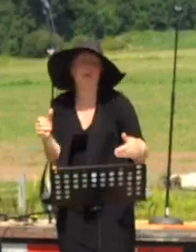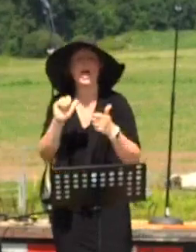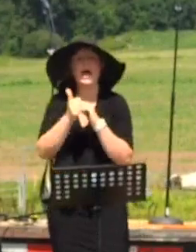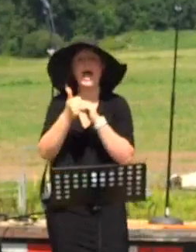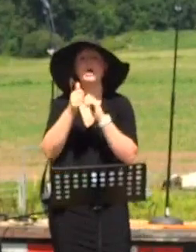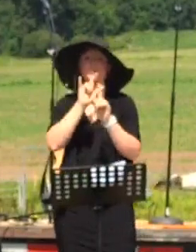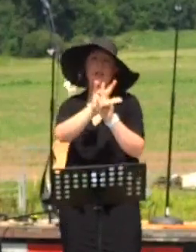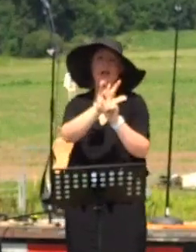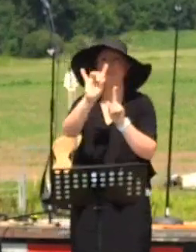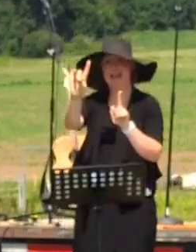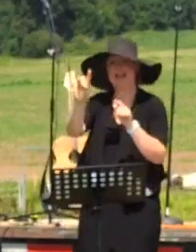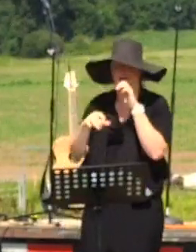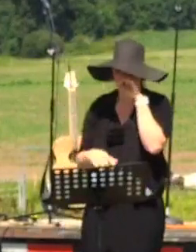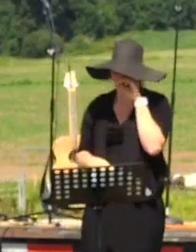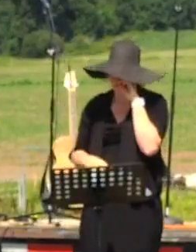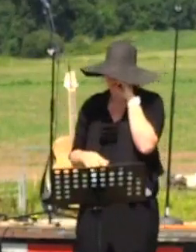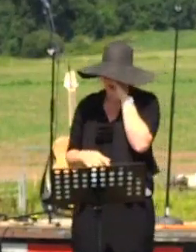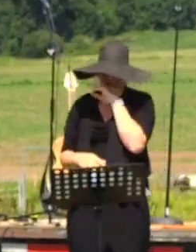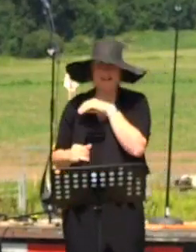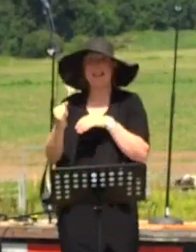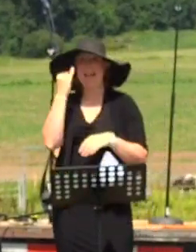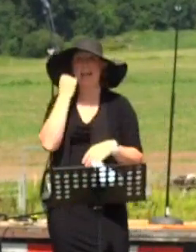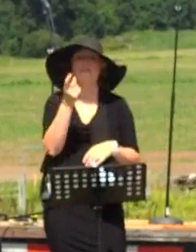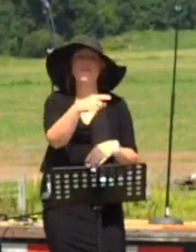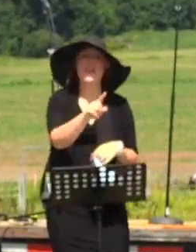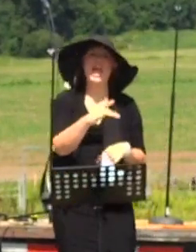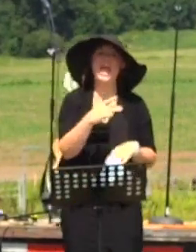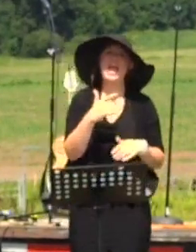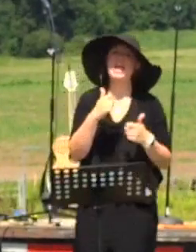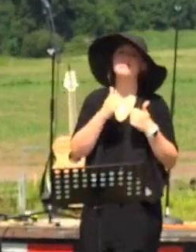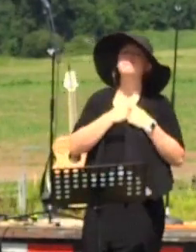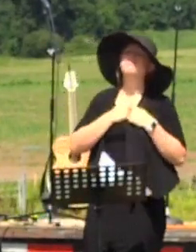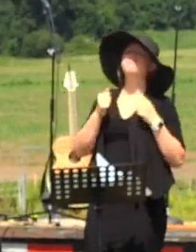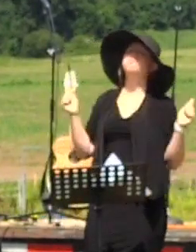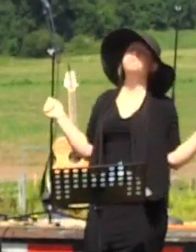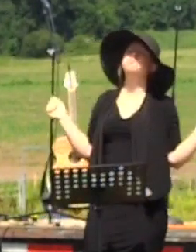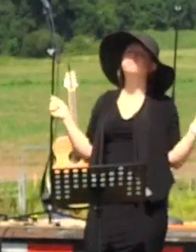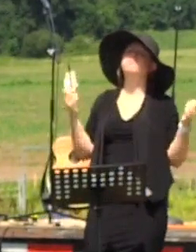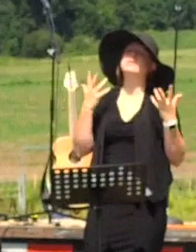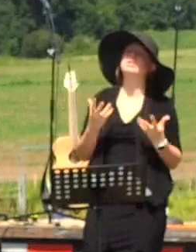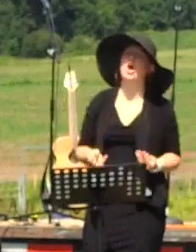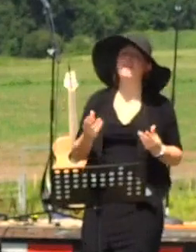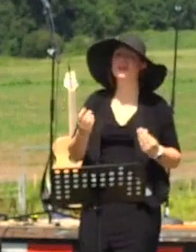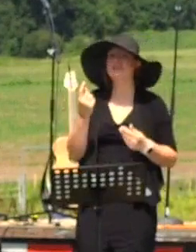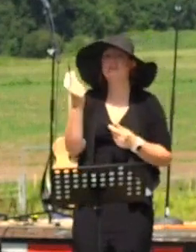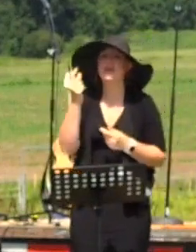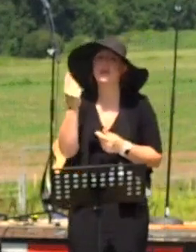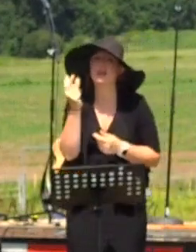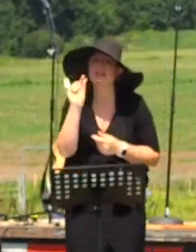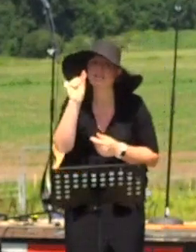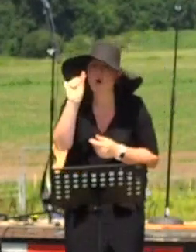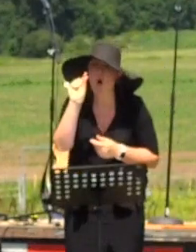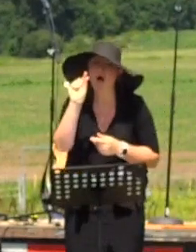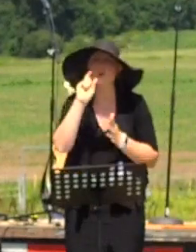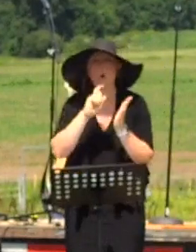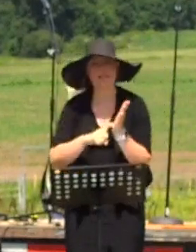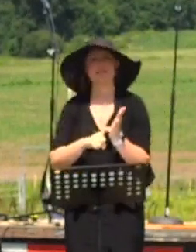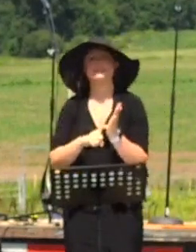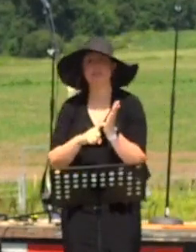eight. Number one, when they are vulnerable or tender, even with something small, notice